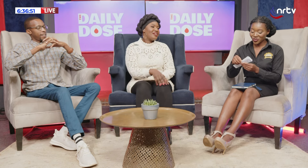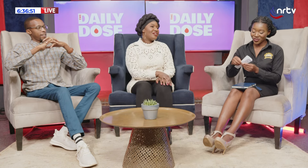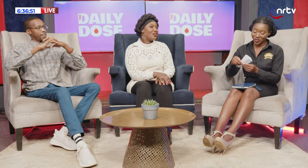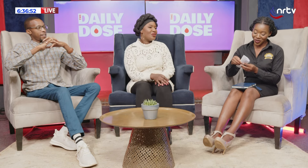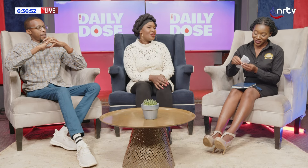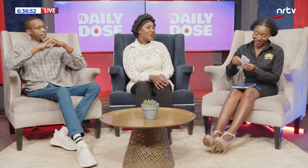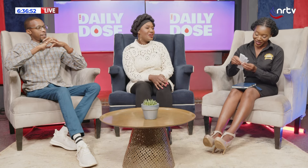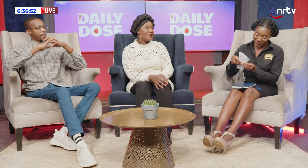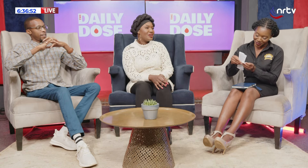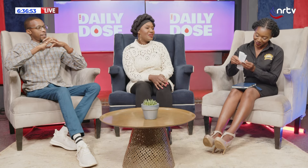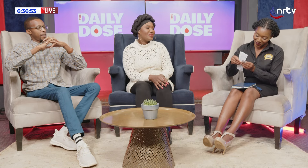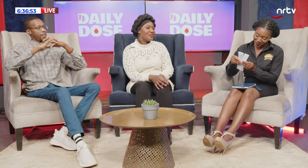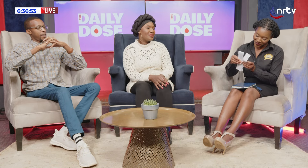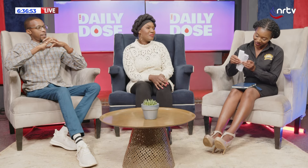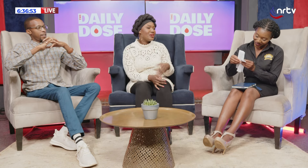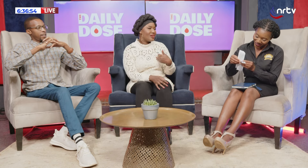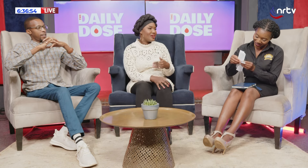you're the one signing them. Me. Right?